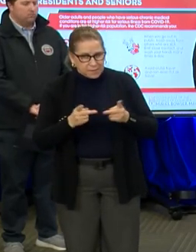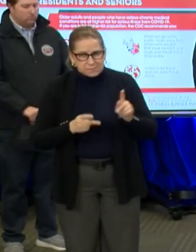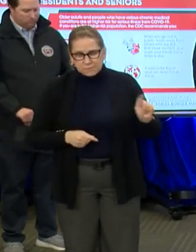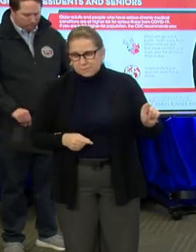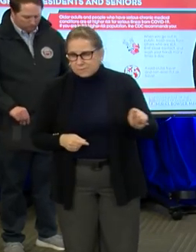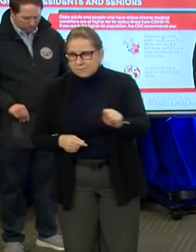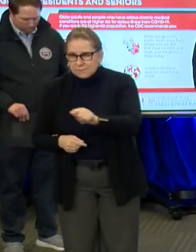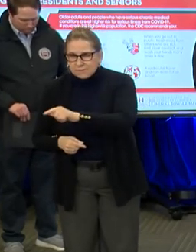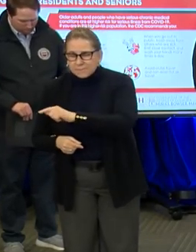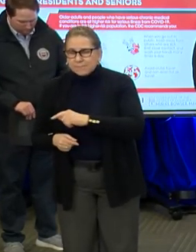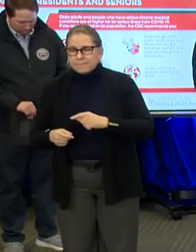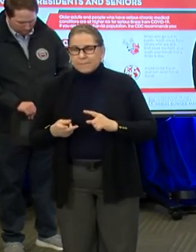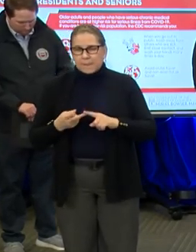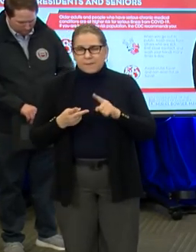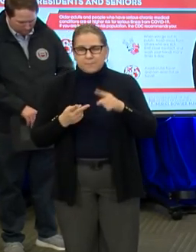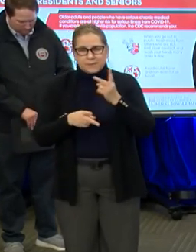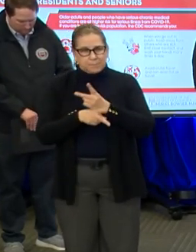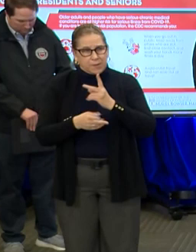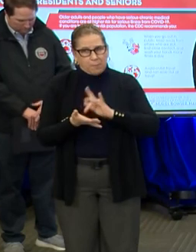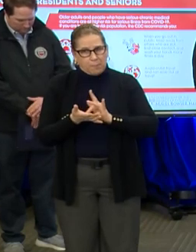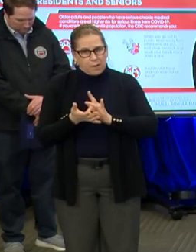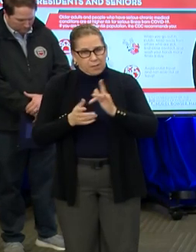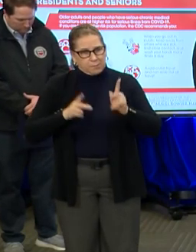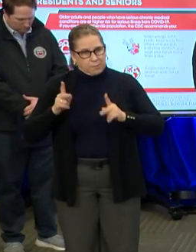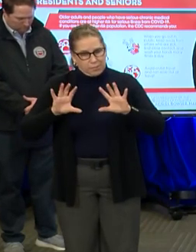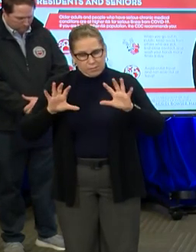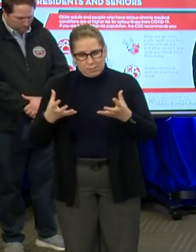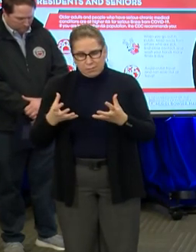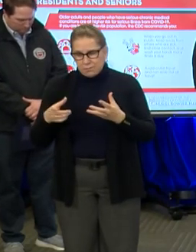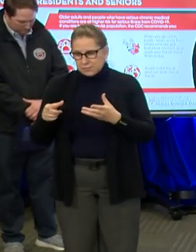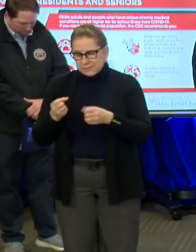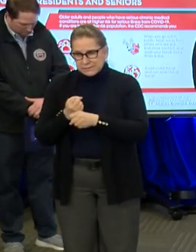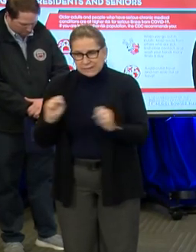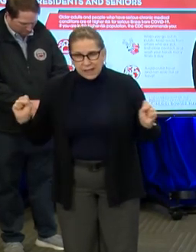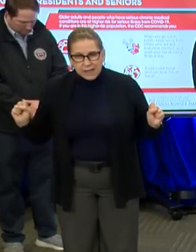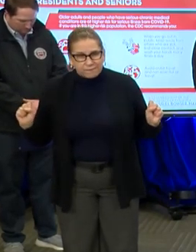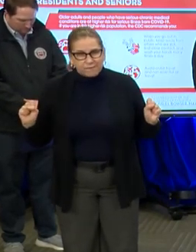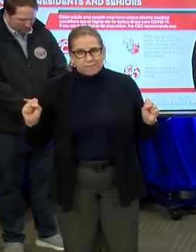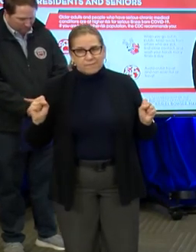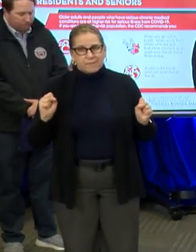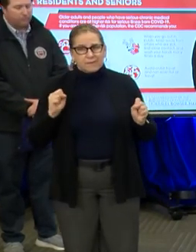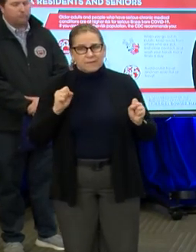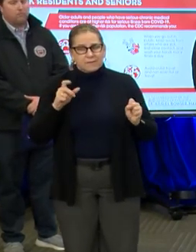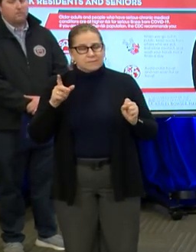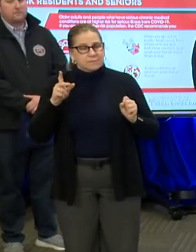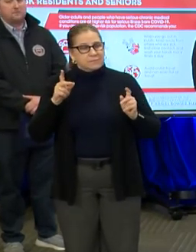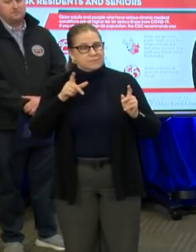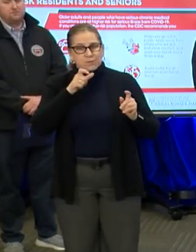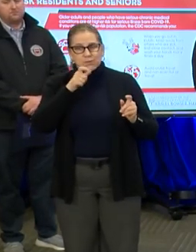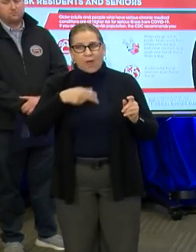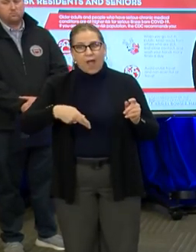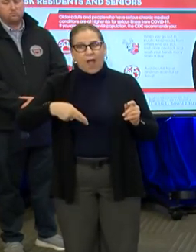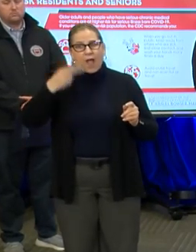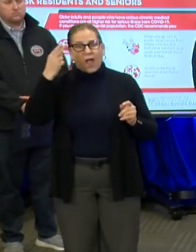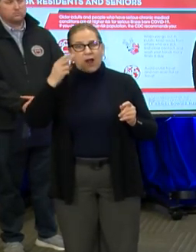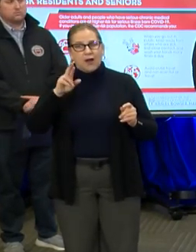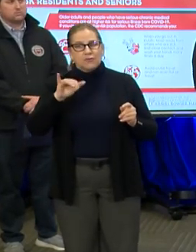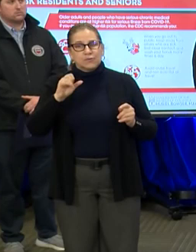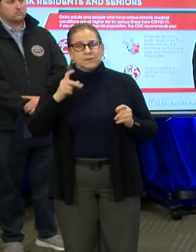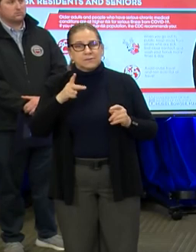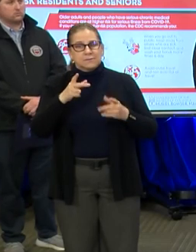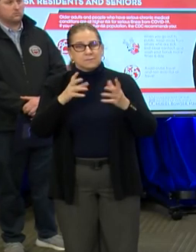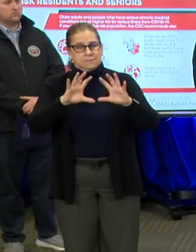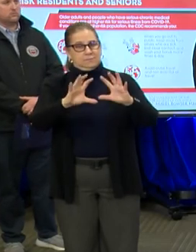personnel safe and to keep individuals who have a risk of being exposed to COVID-19 that